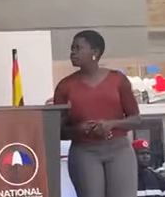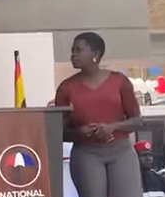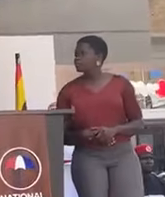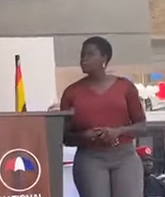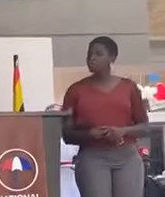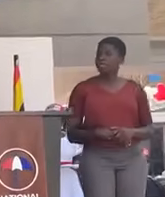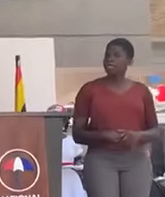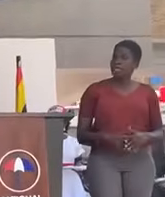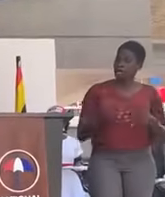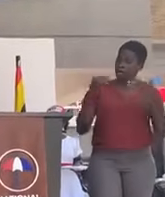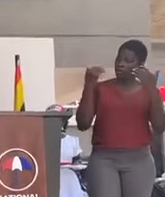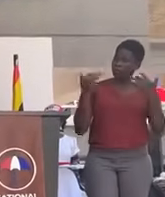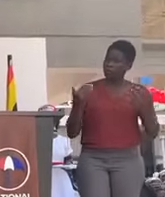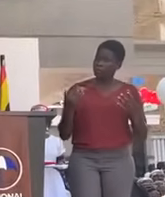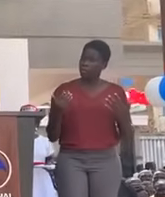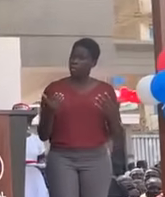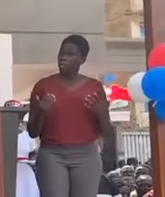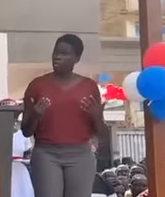so